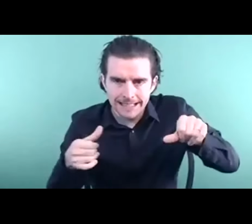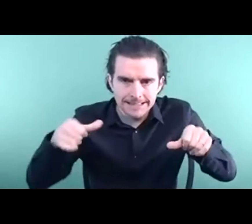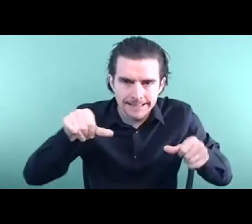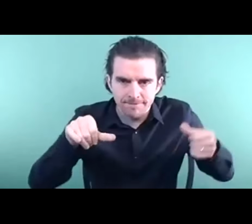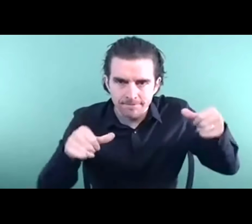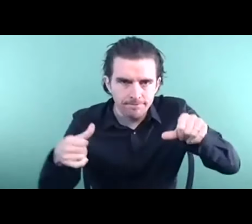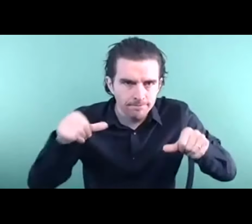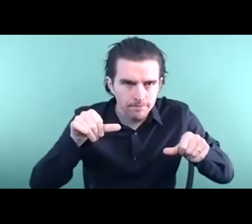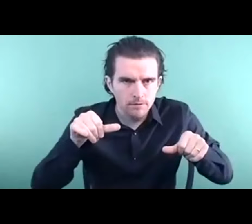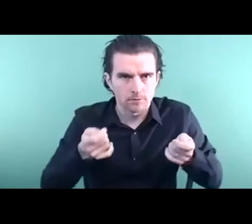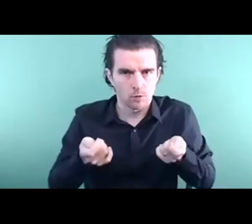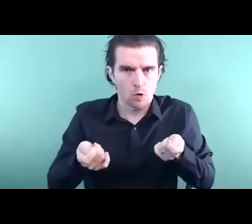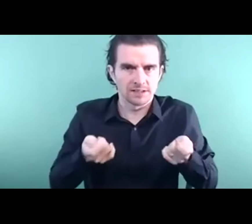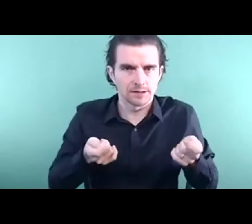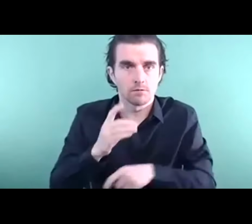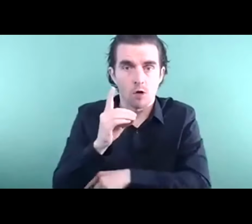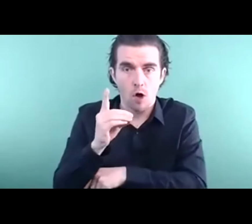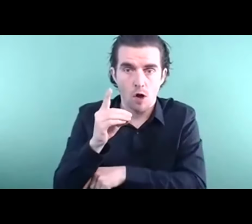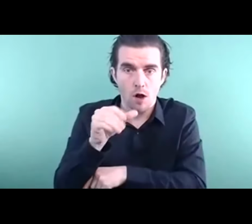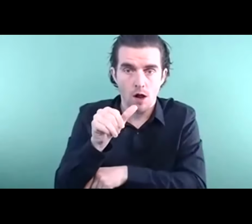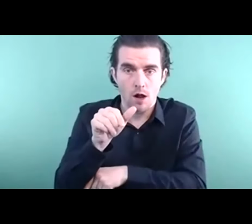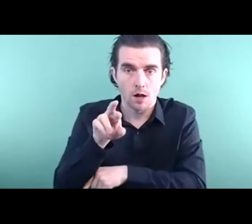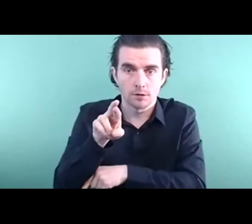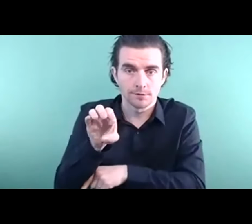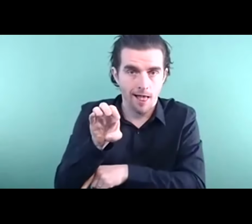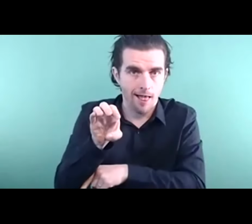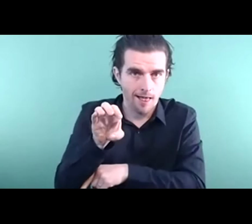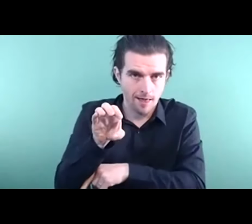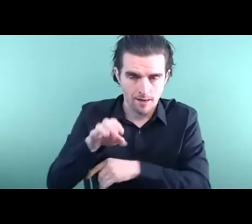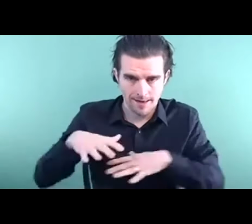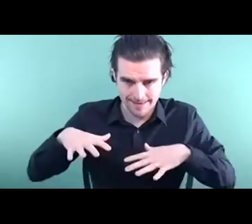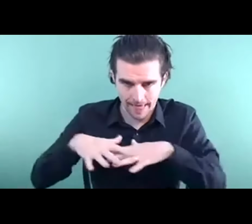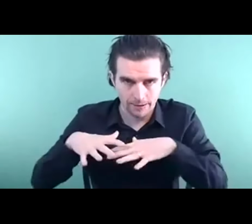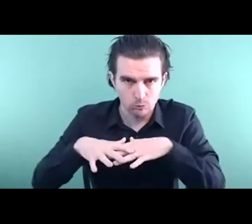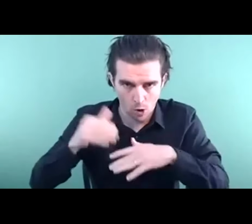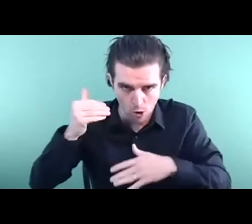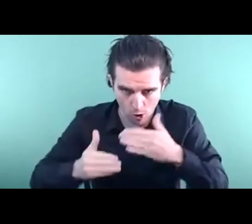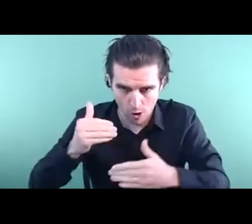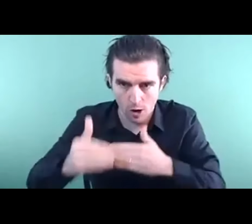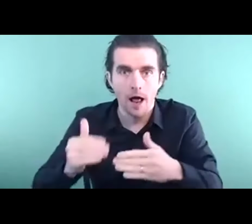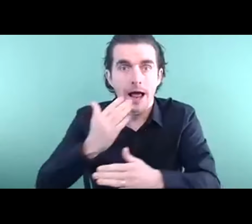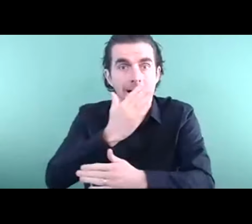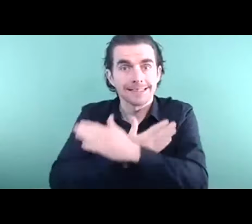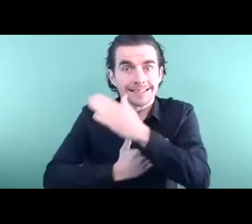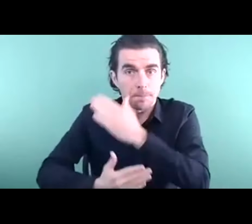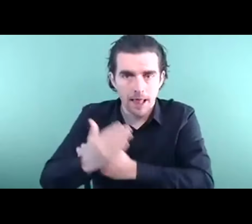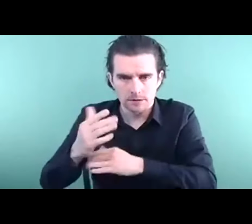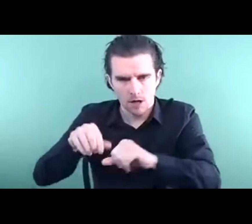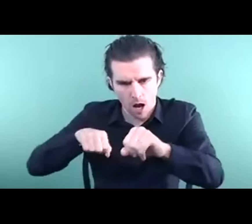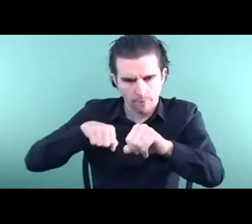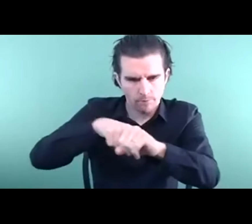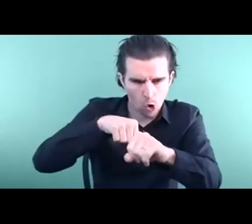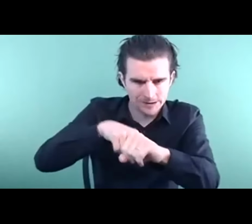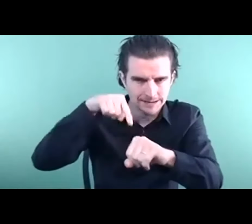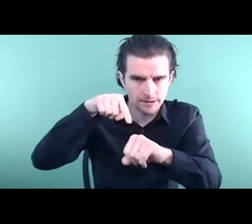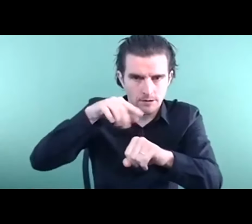different aspects of disability rights in 7 different partner organizations all around Europe. And as part of their work, they